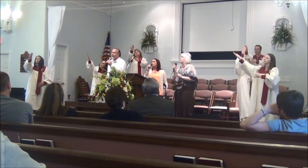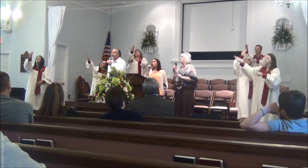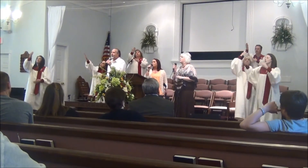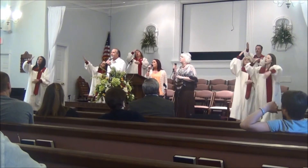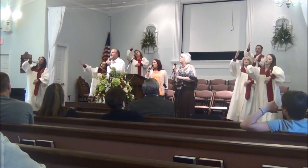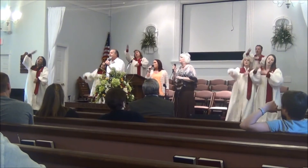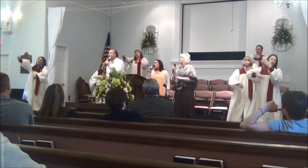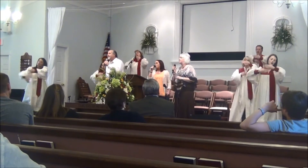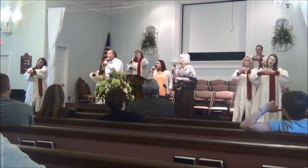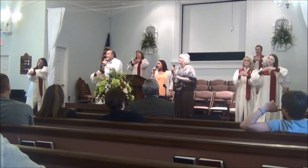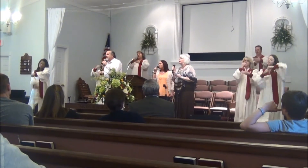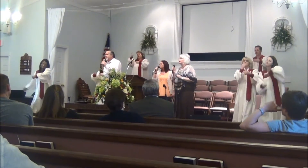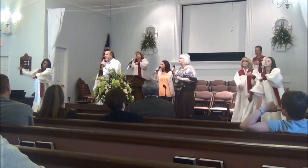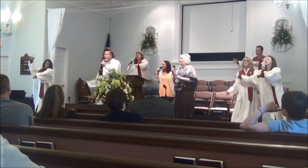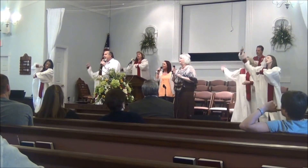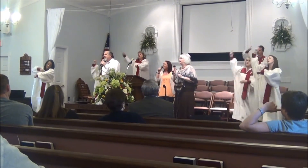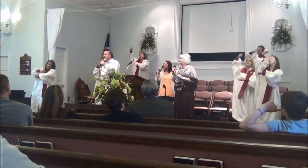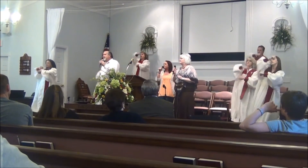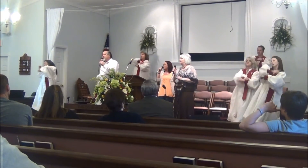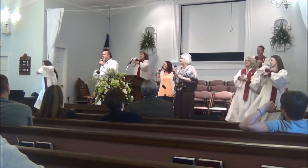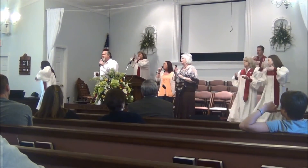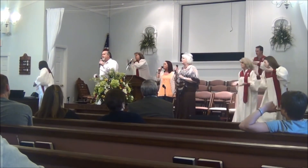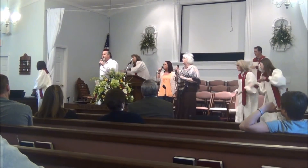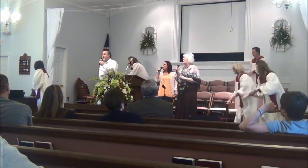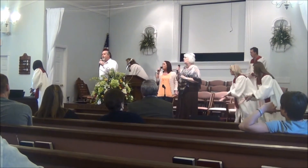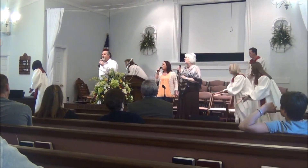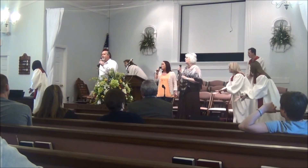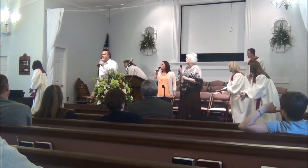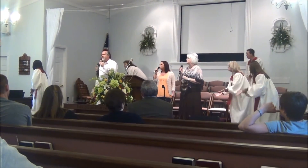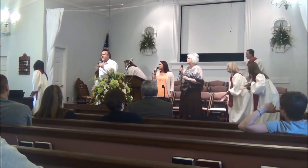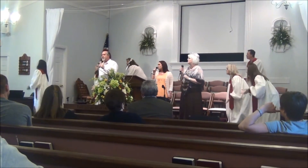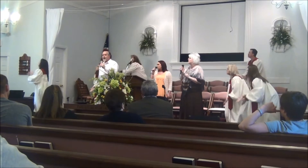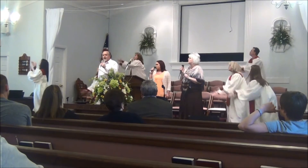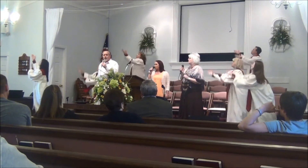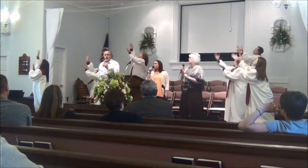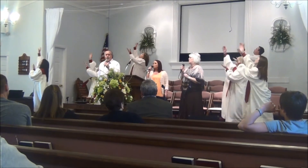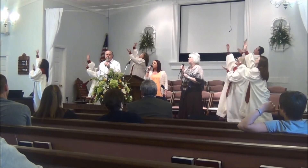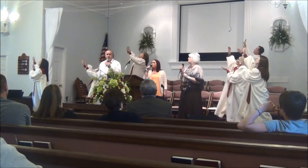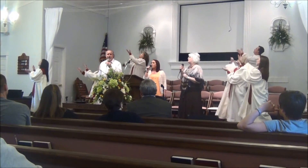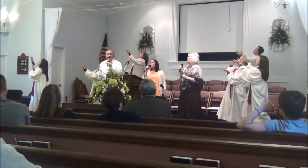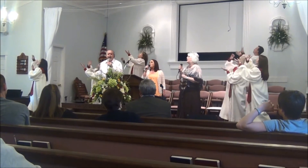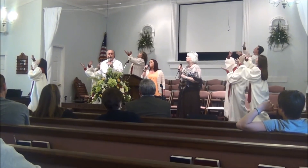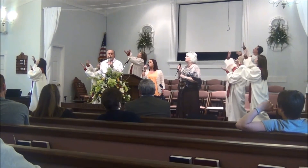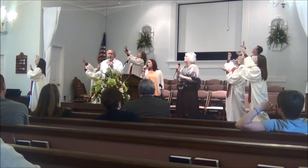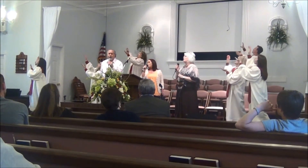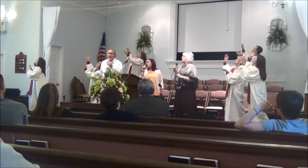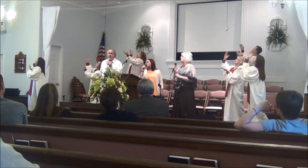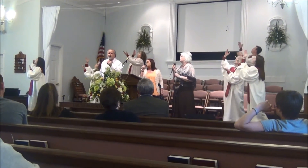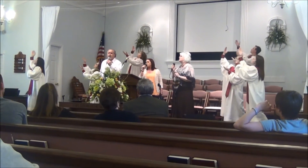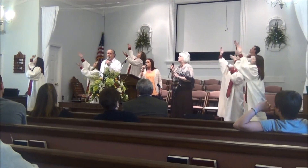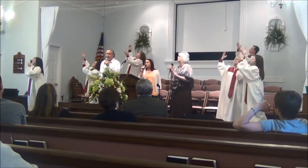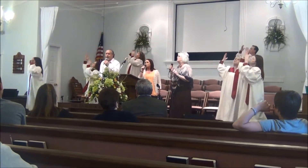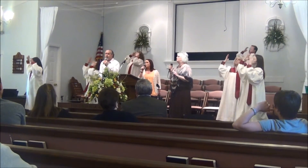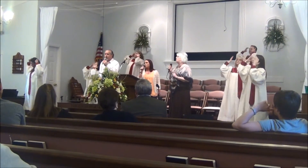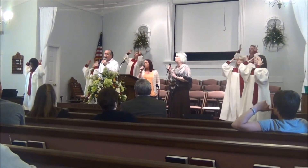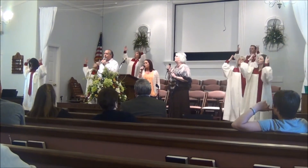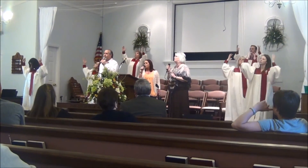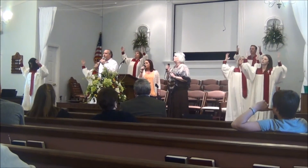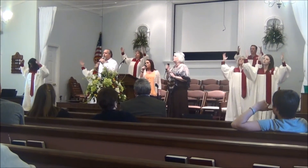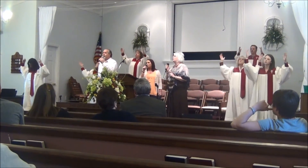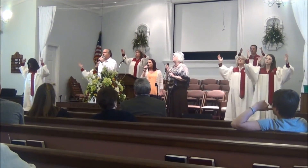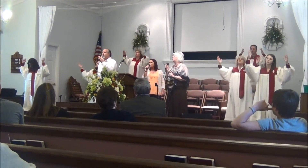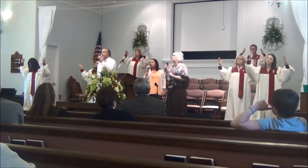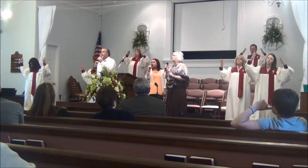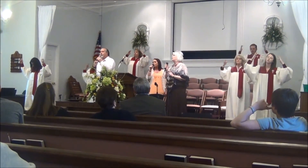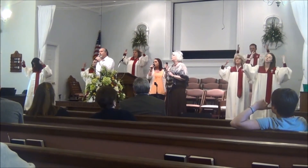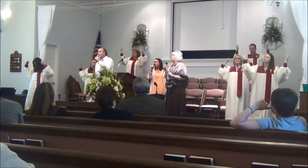all the days I've lost to the cross. You knew